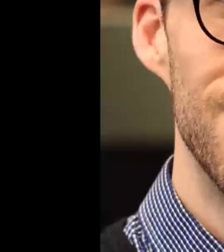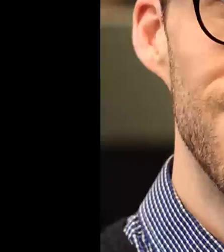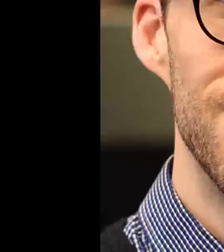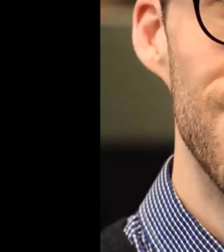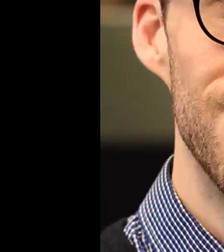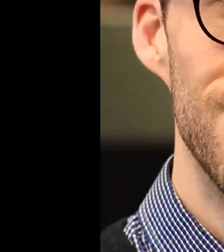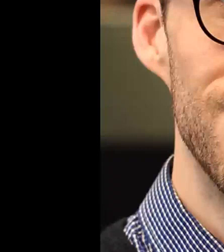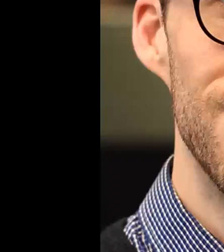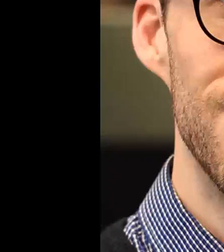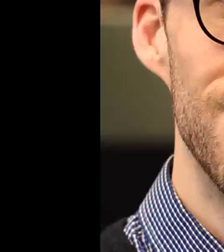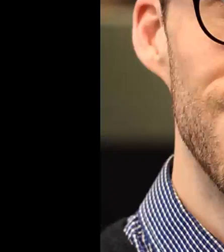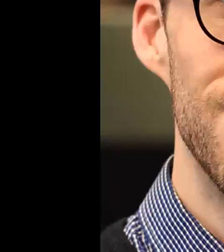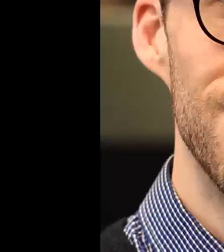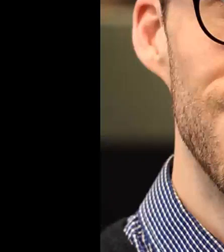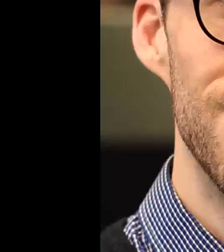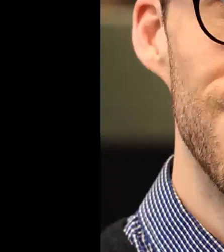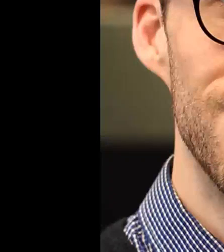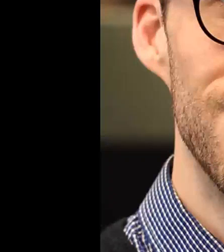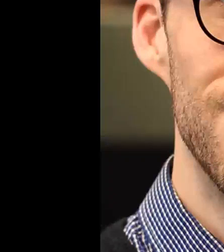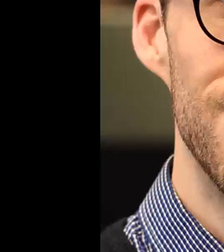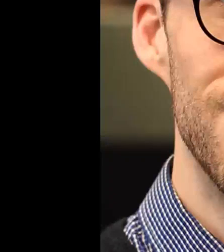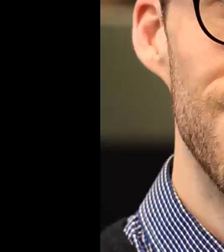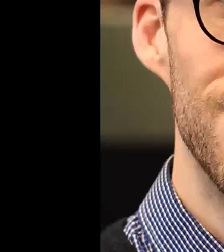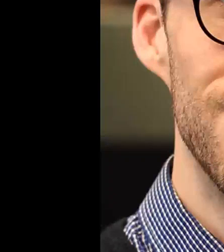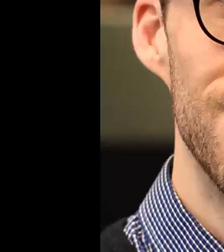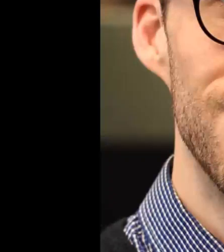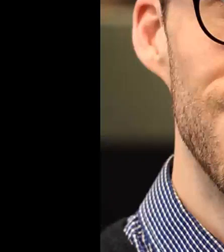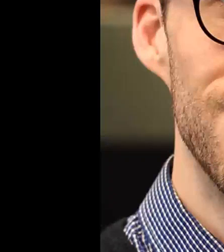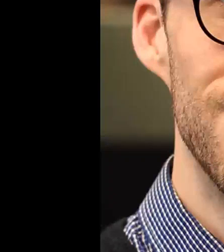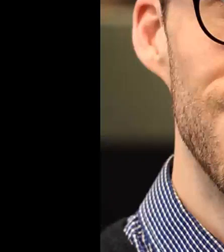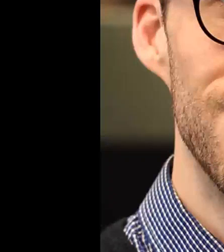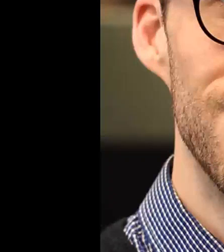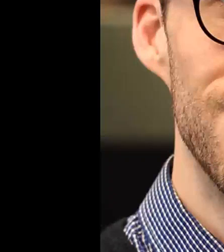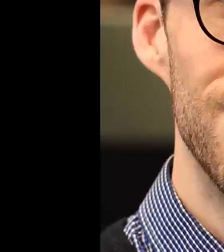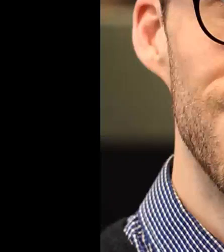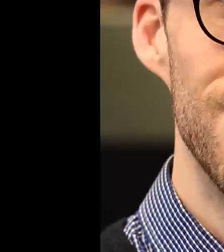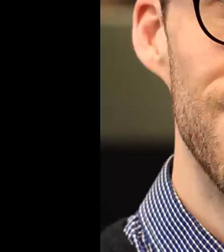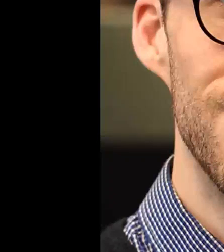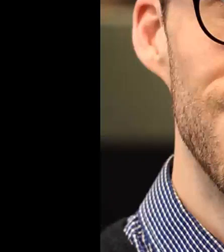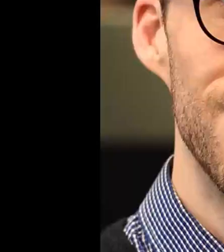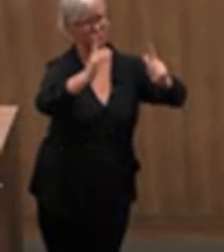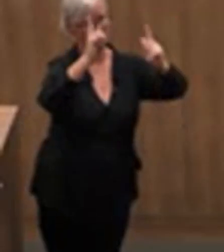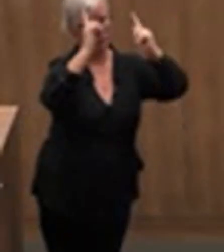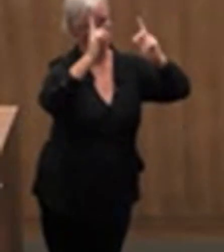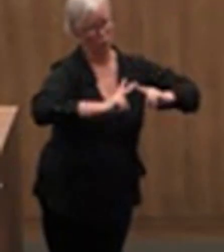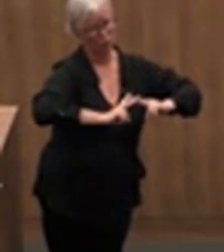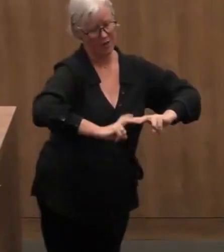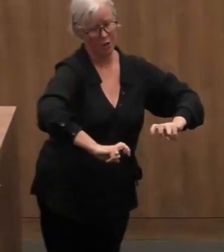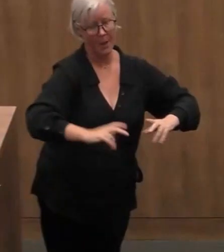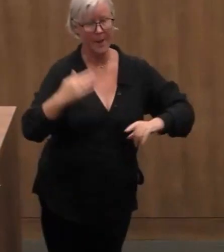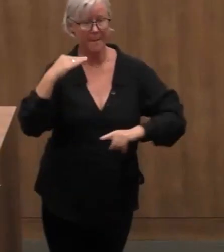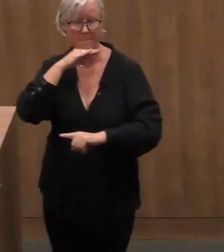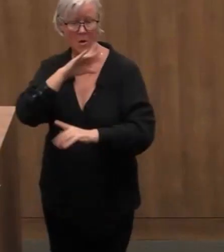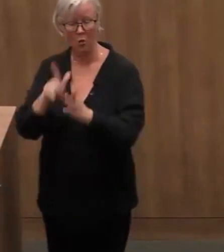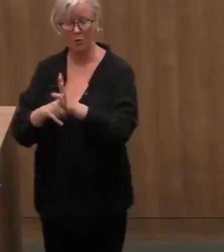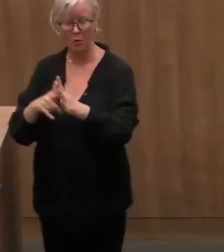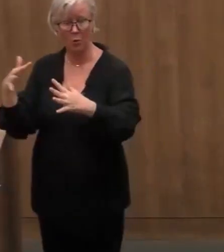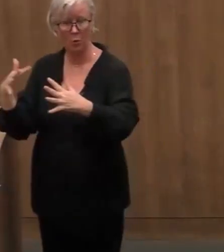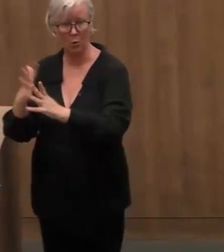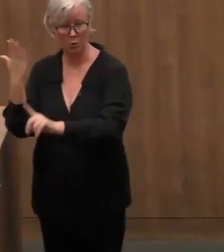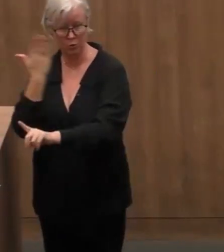keynote speaker, Dr Piers Gooding. Dr Gooding is a Senior Research Fellow at the Melbourne Law School at the University